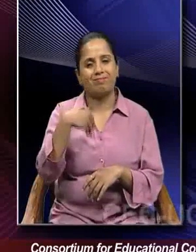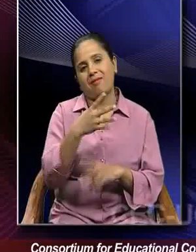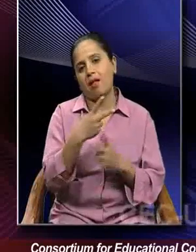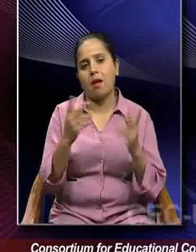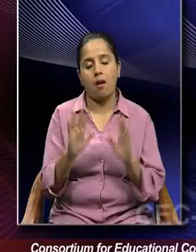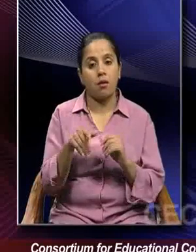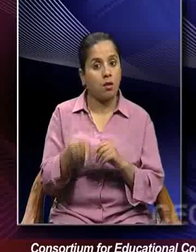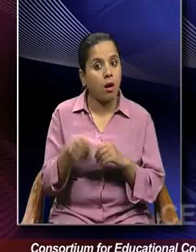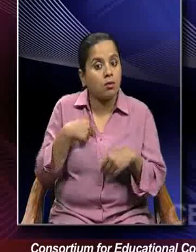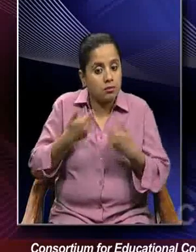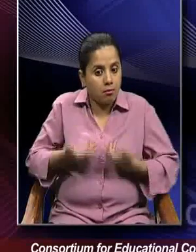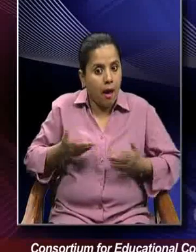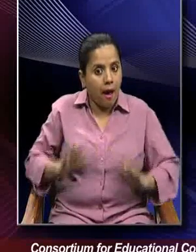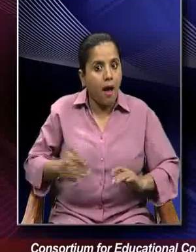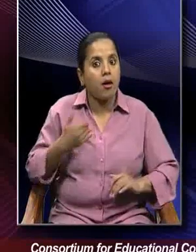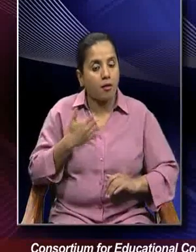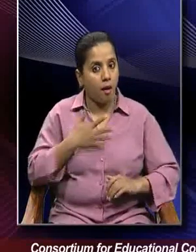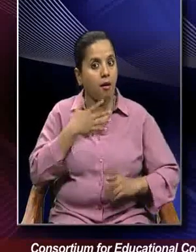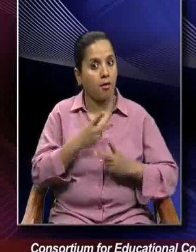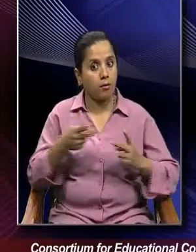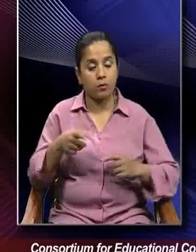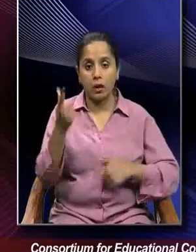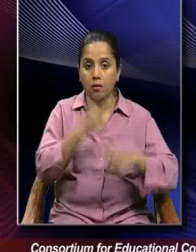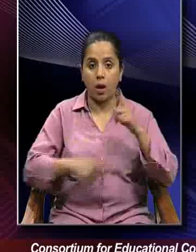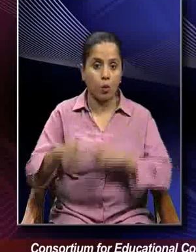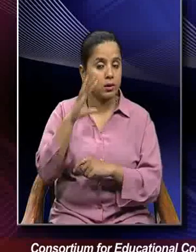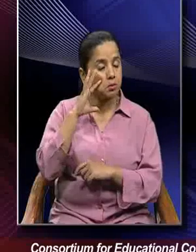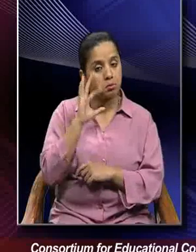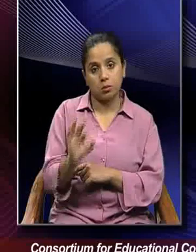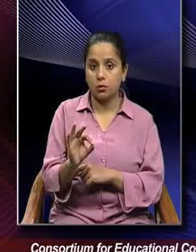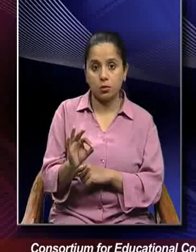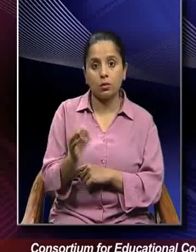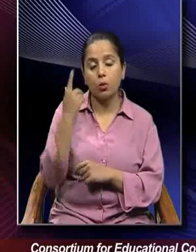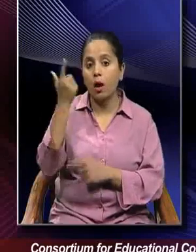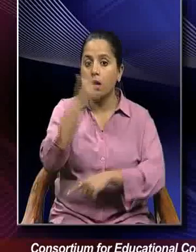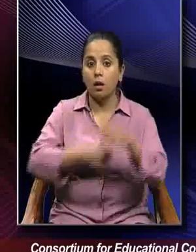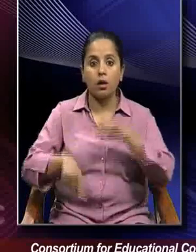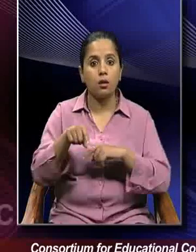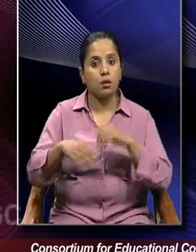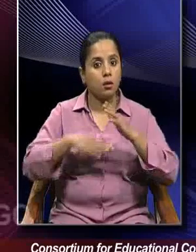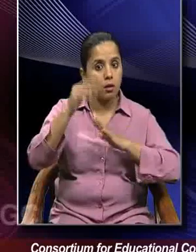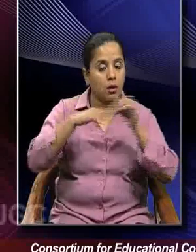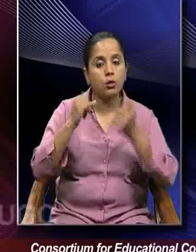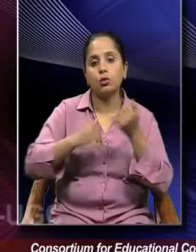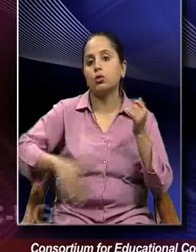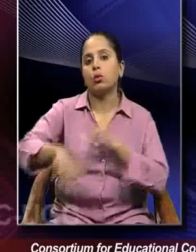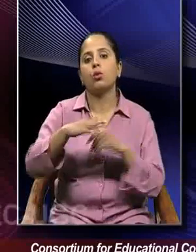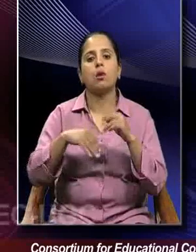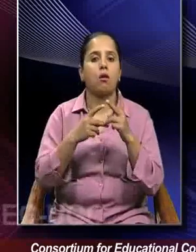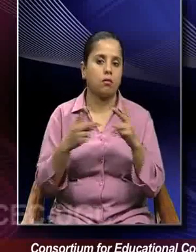our existence. Language plays a very important role here because language is filled with built-in social